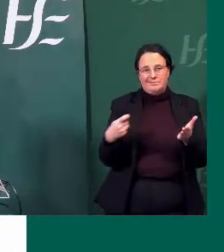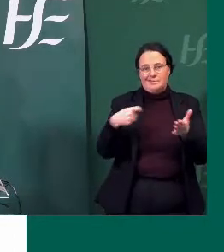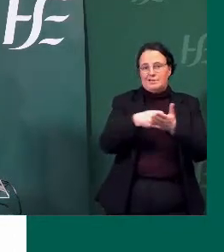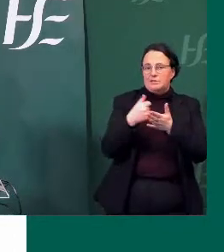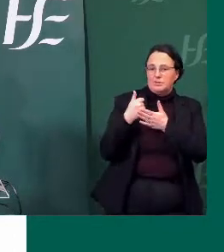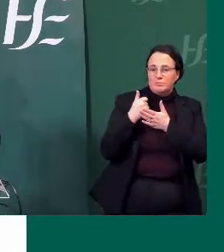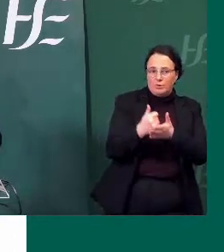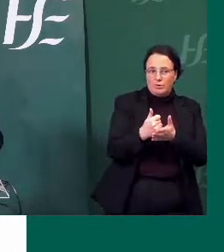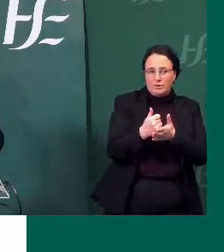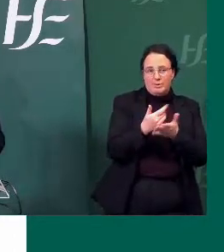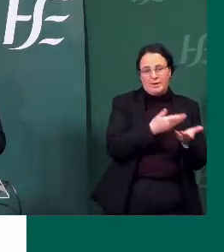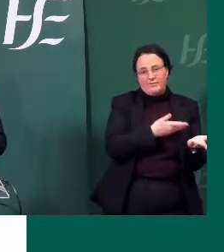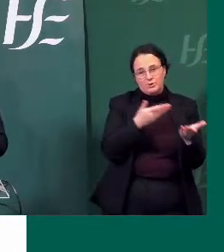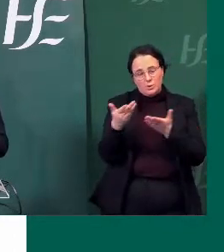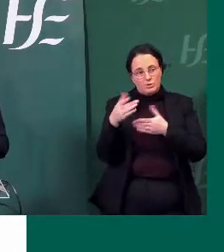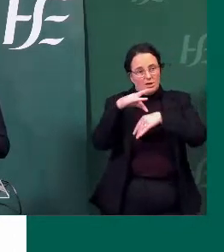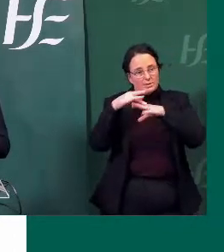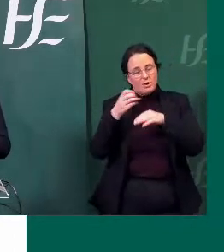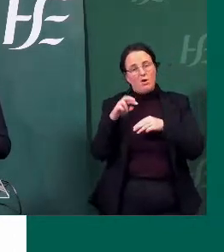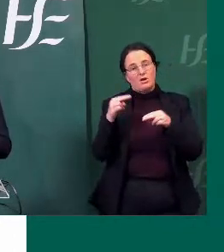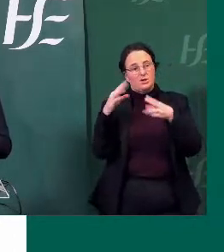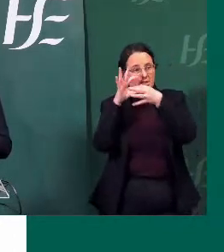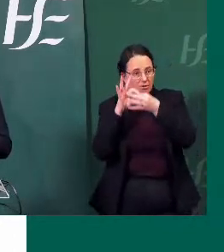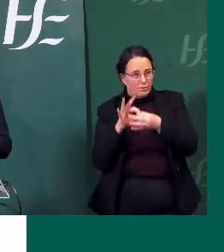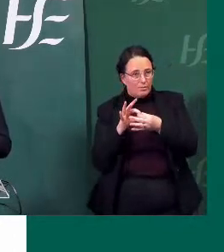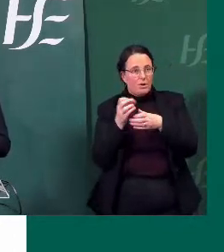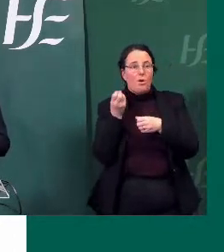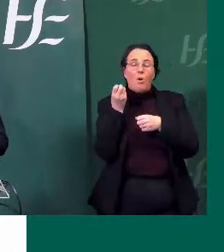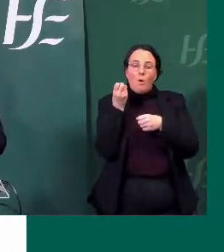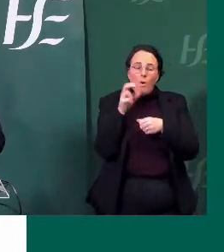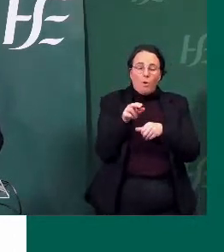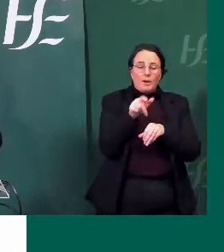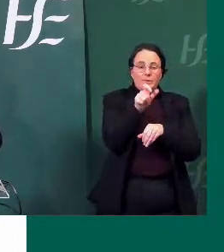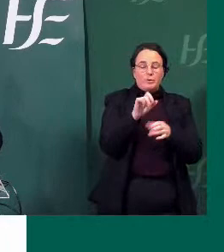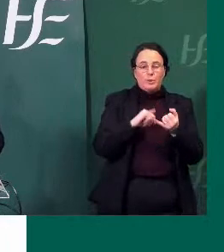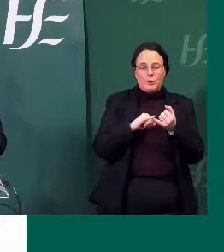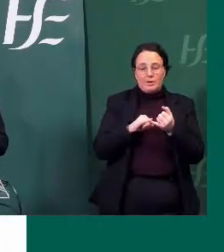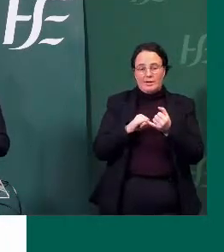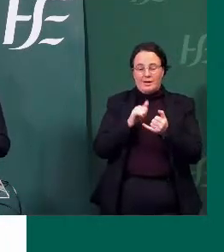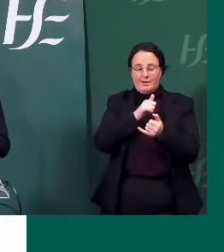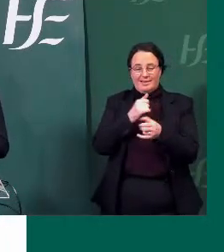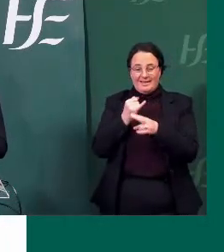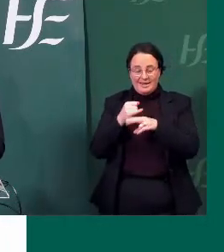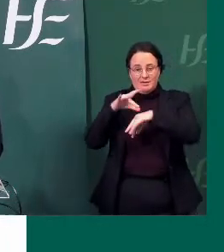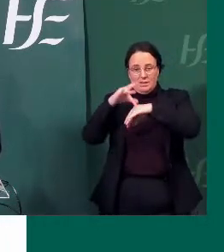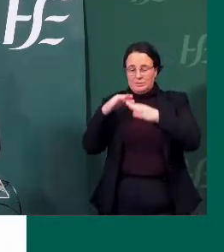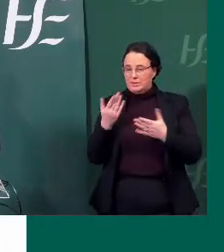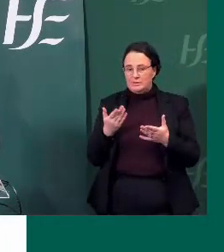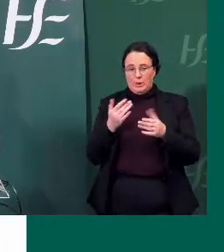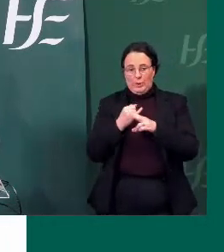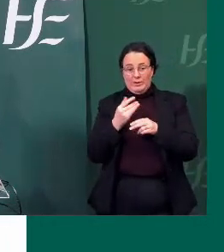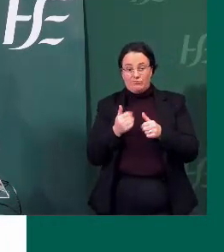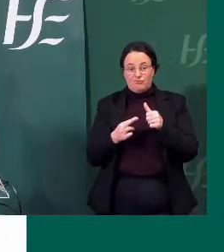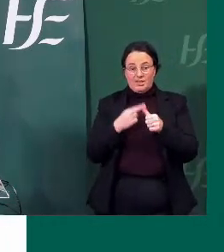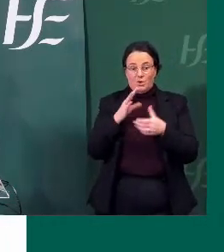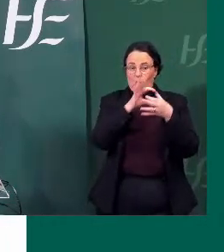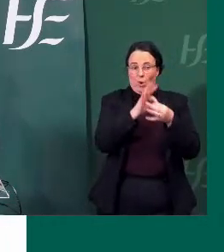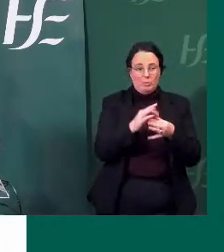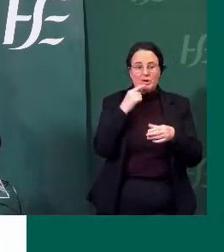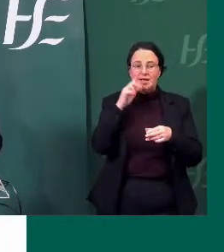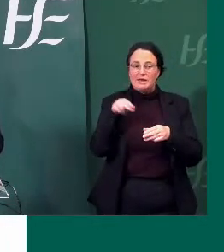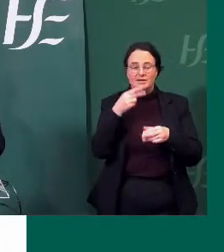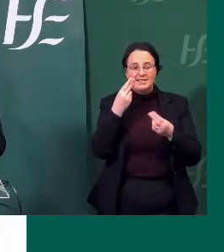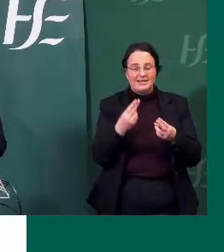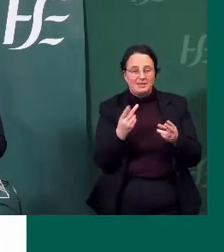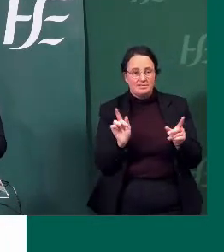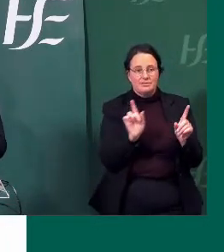example, in our hospitals or nursing homes, or people who are in hospital who can't be supported to go home. And again, this